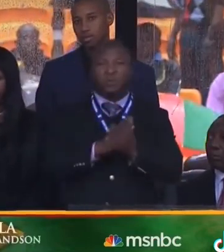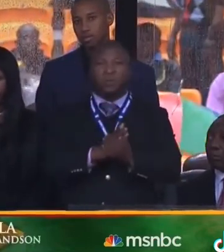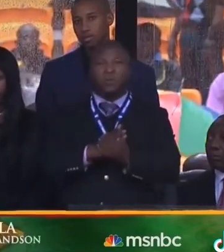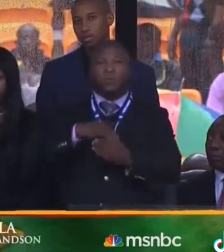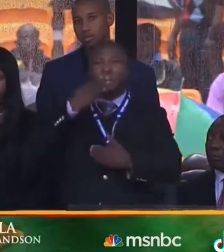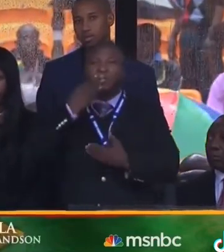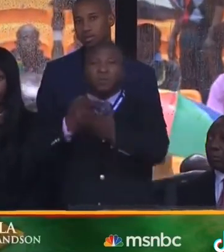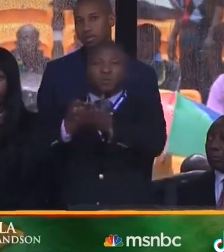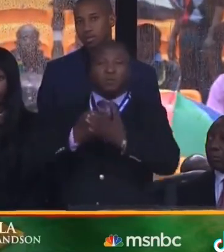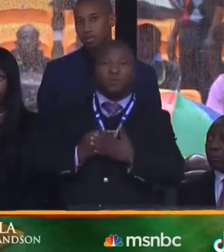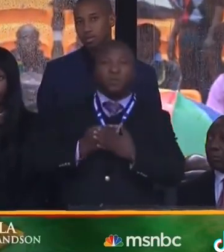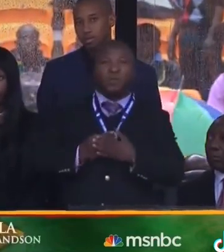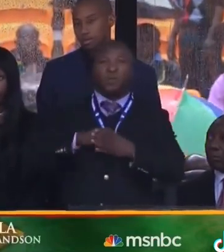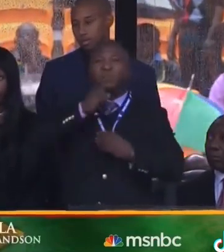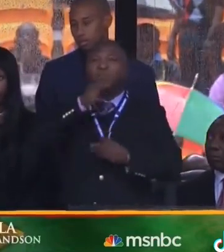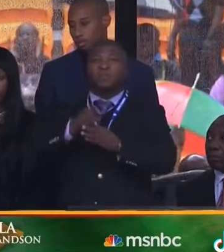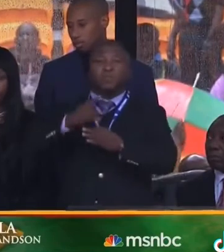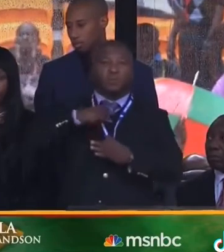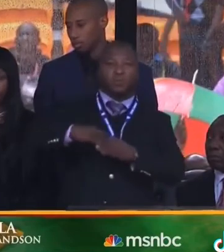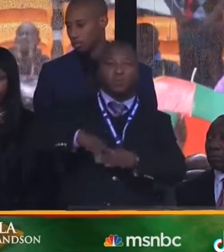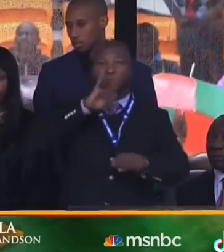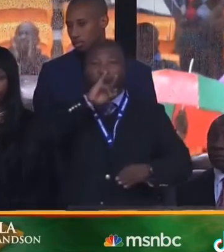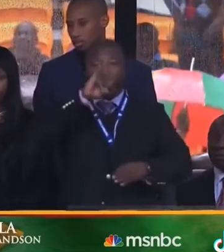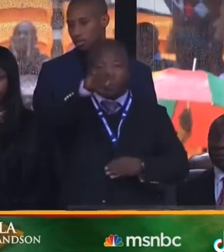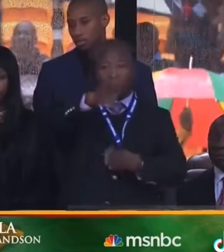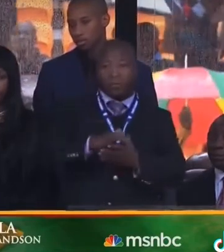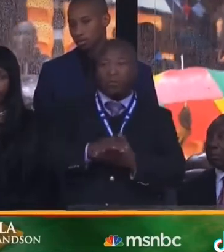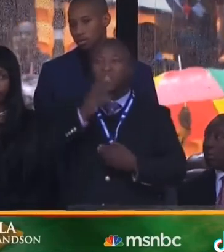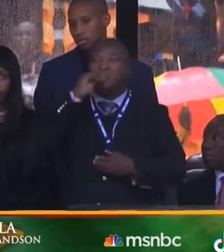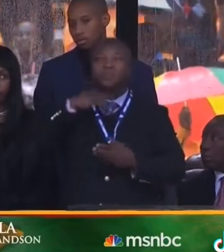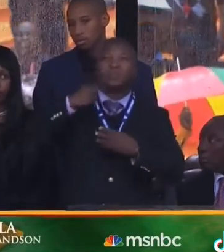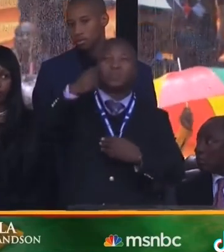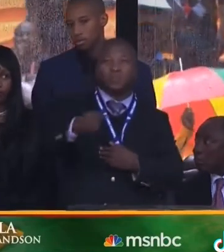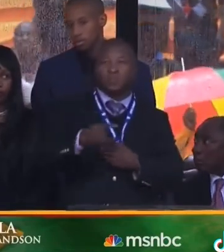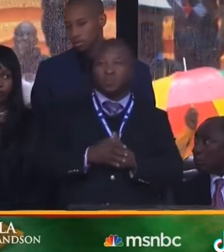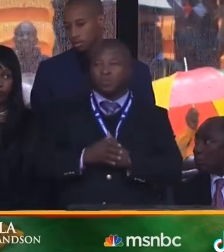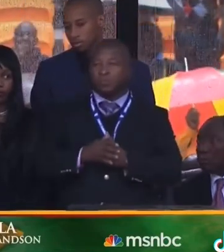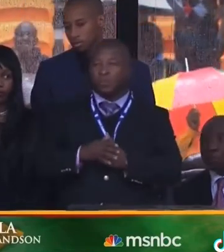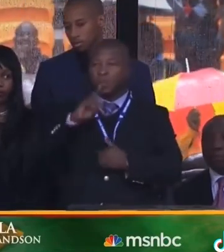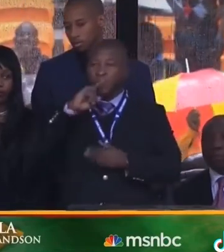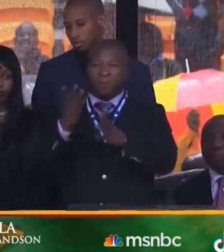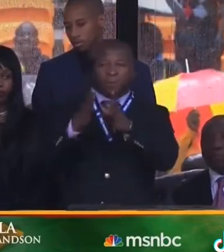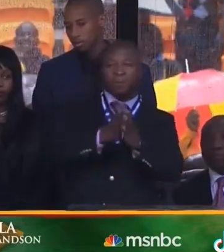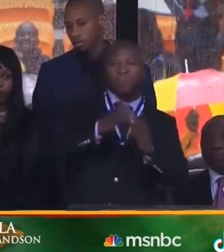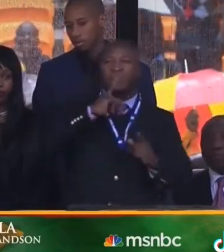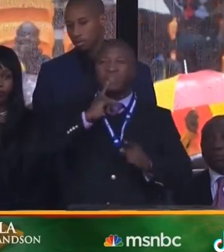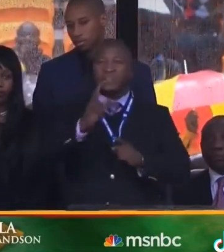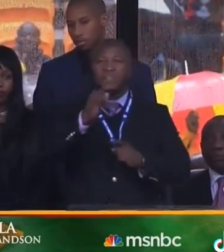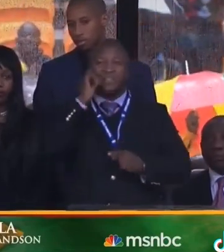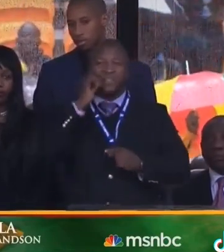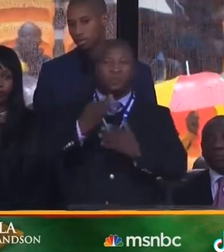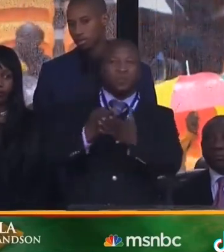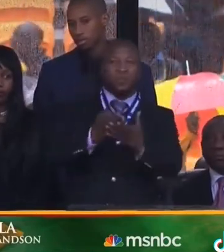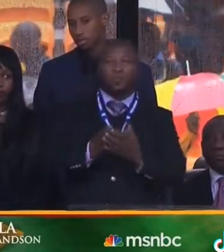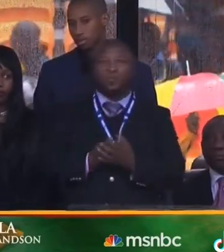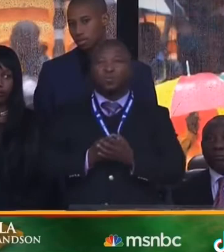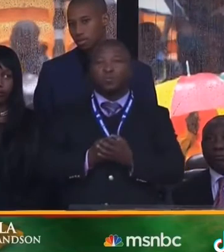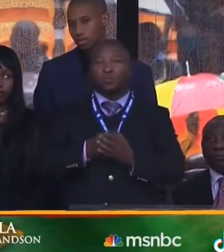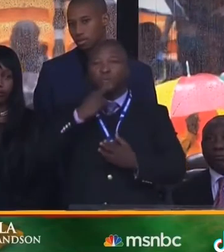And you see, he looks like a backup dancer for a singer we cannot see or hear. Almost immediately,